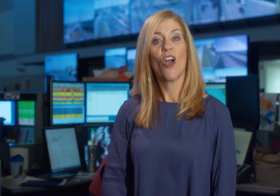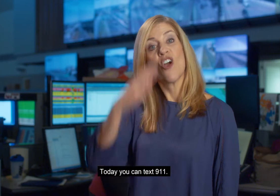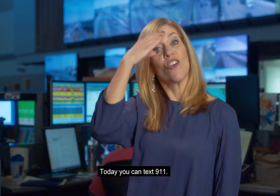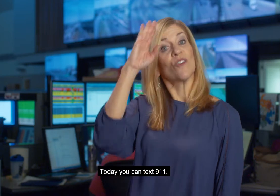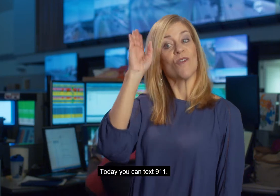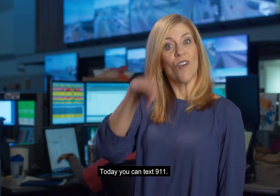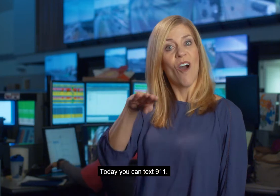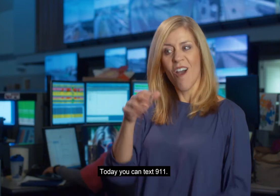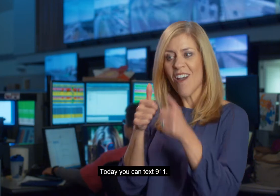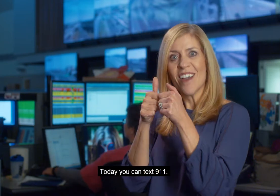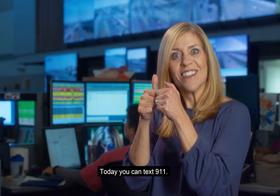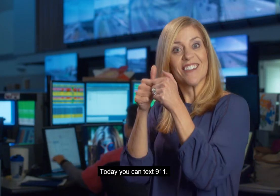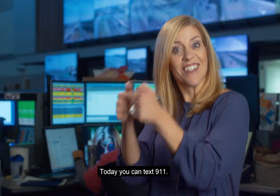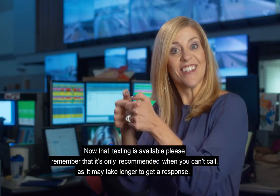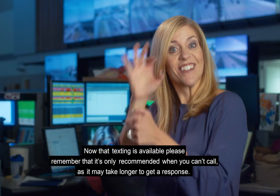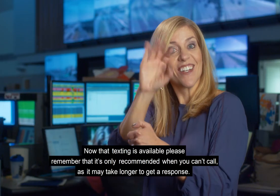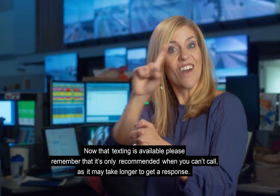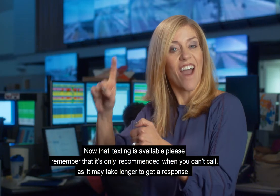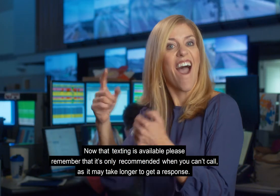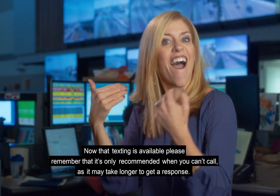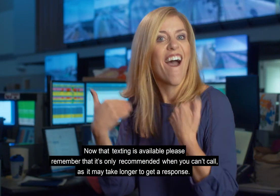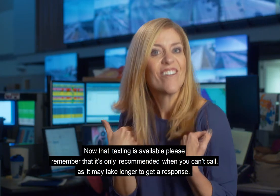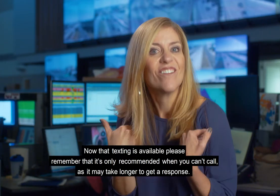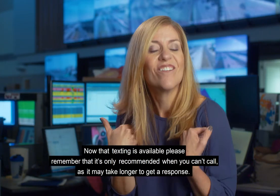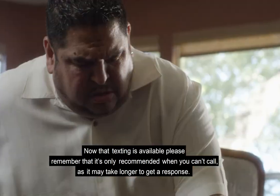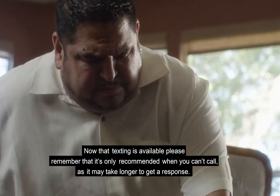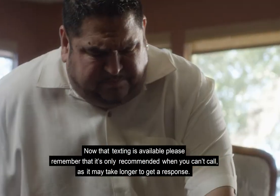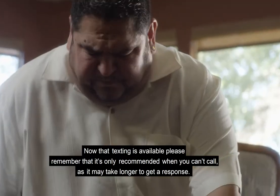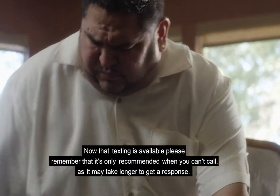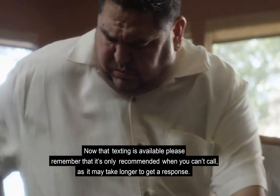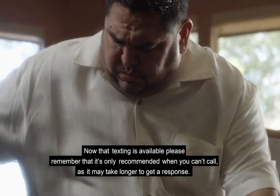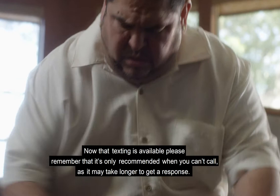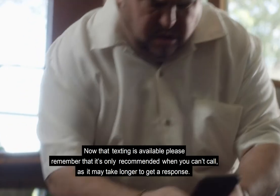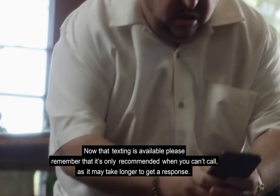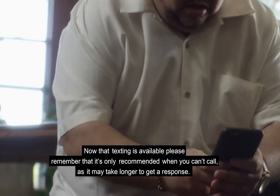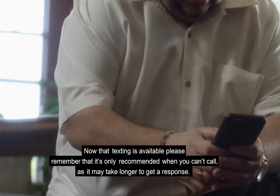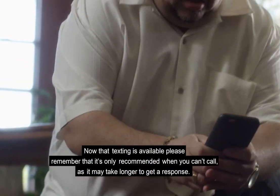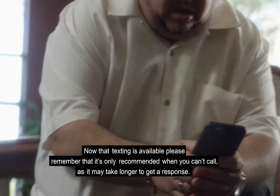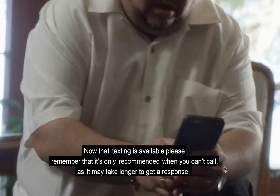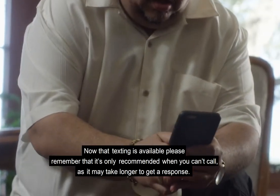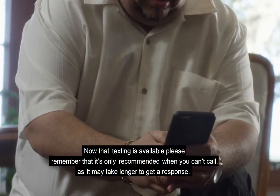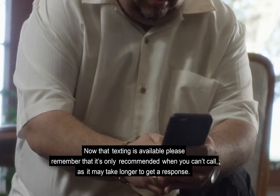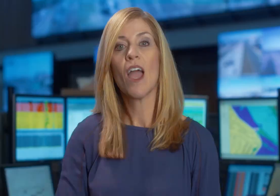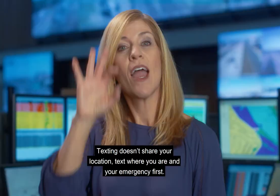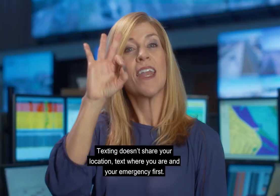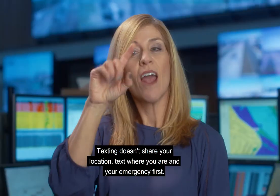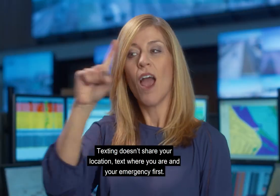Today, you can text 911. Now that texting is available, please remember that it's only recommended when you can't call, as it may take longer to get a response. Texting